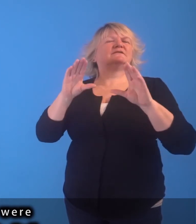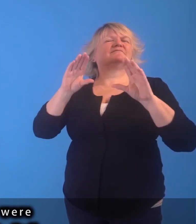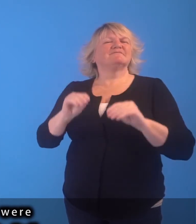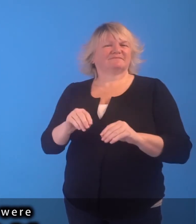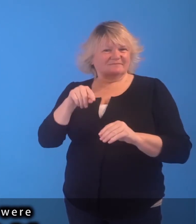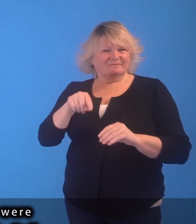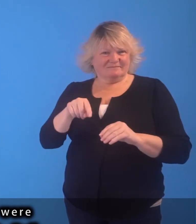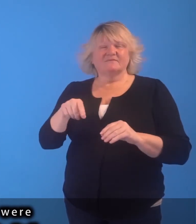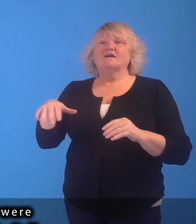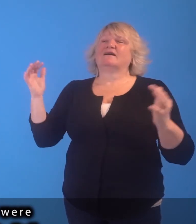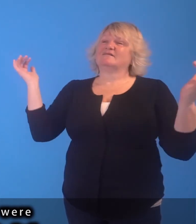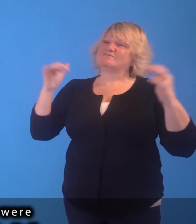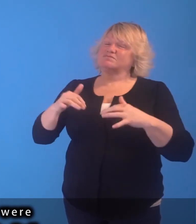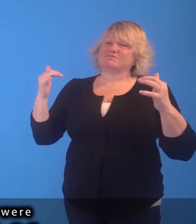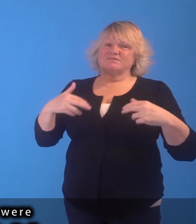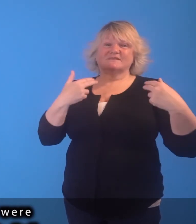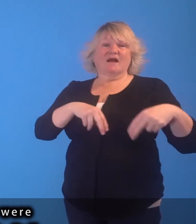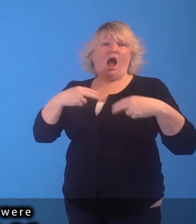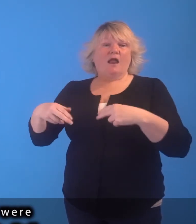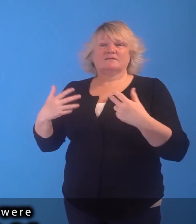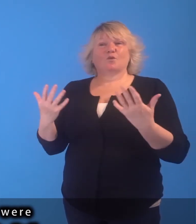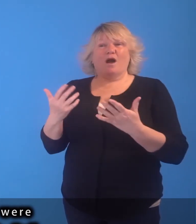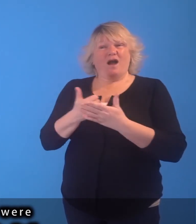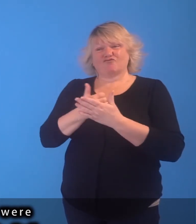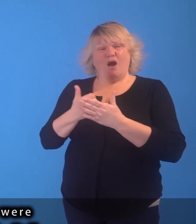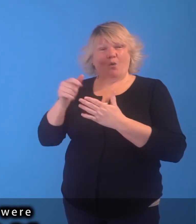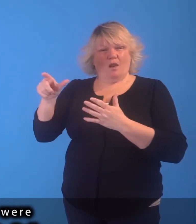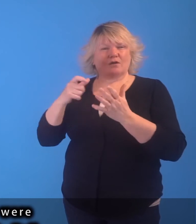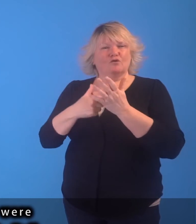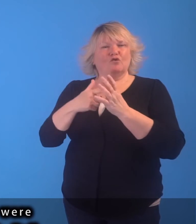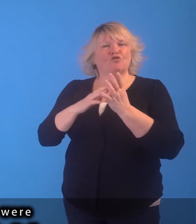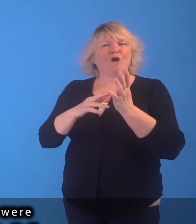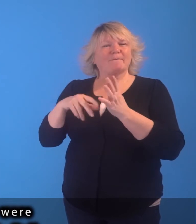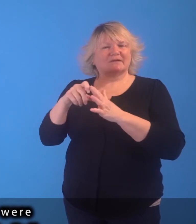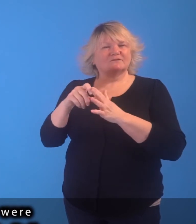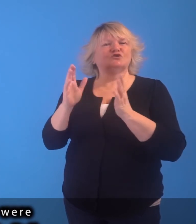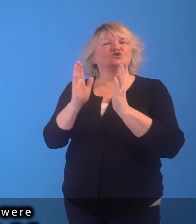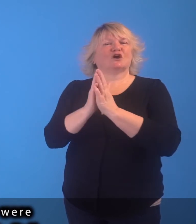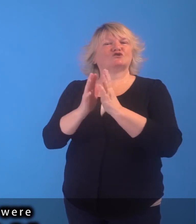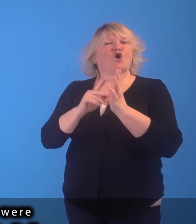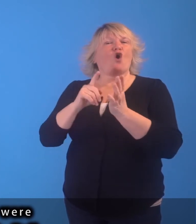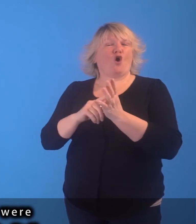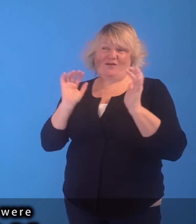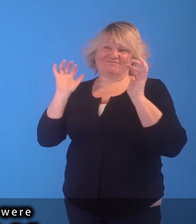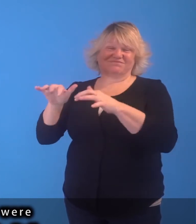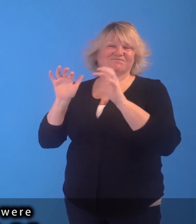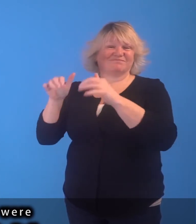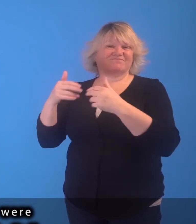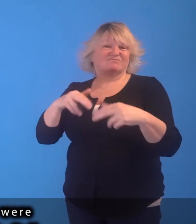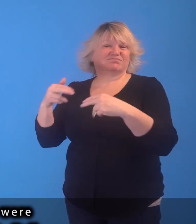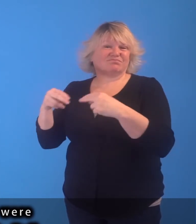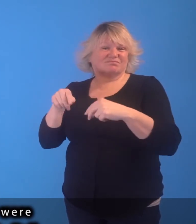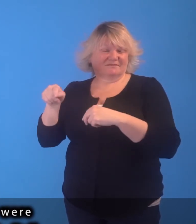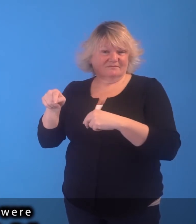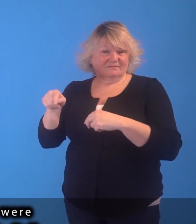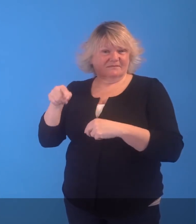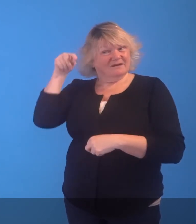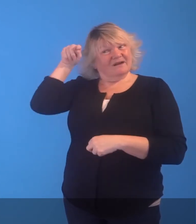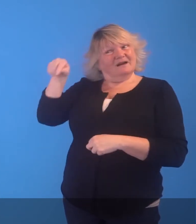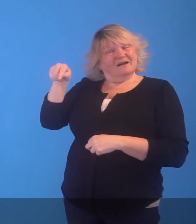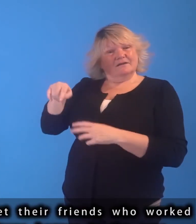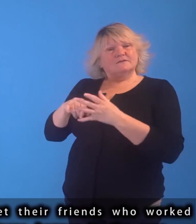The books we see at Lauriston today are a part of their extensive collection, the majority of the library